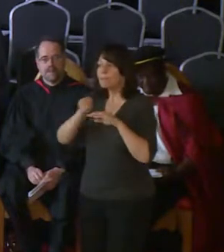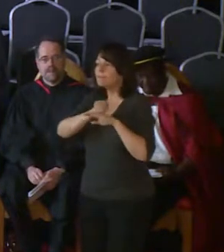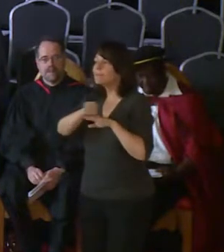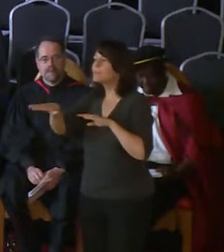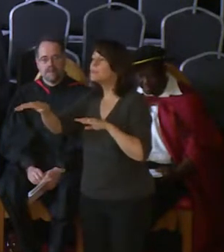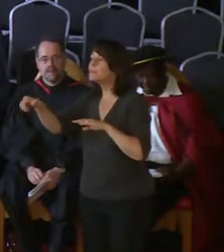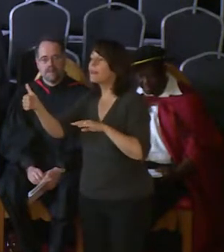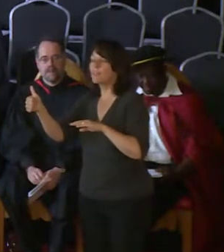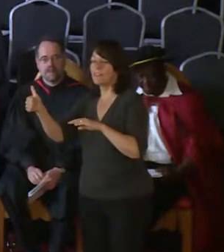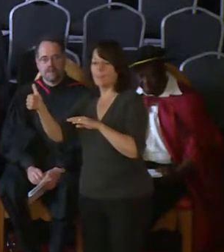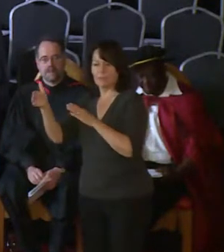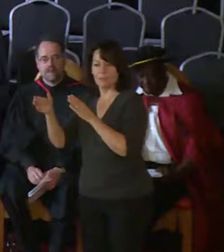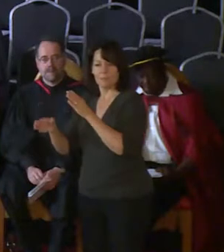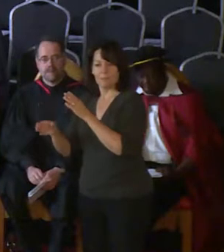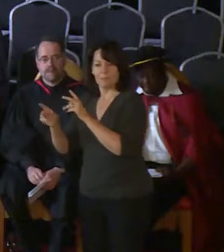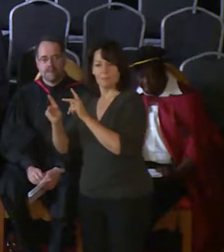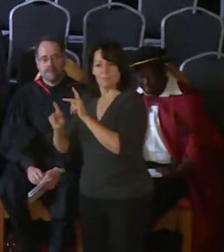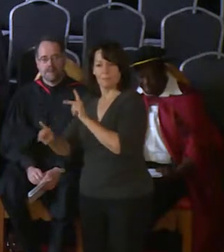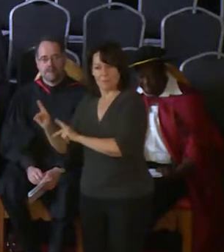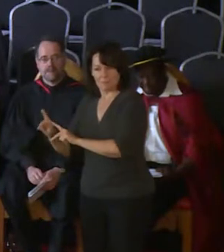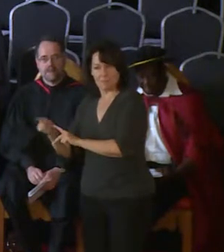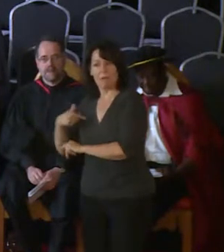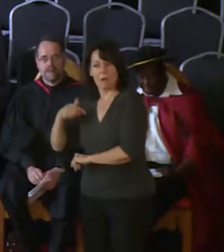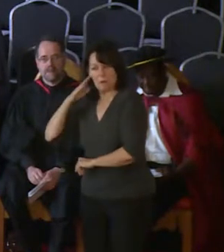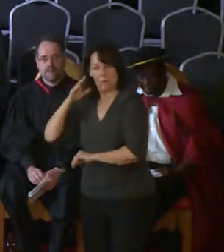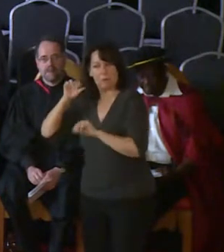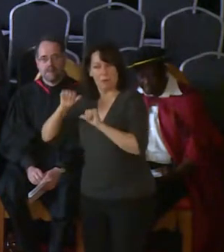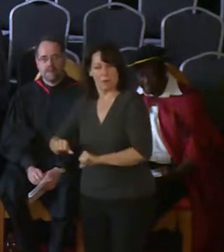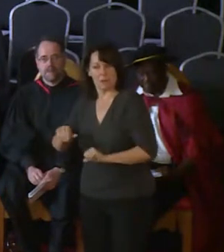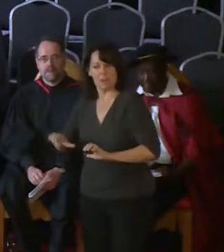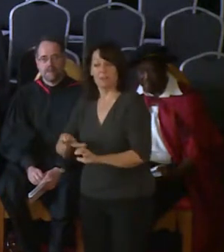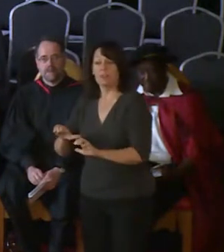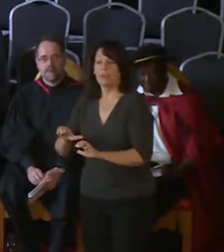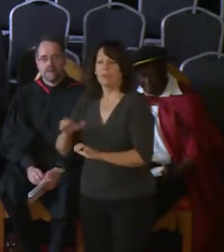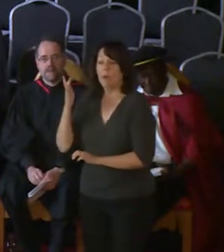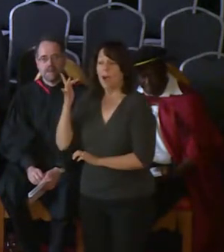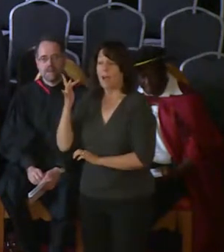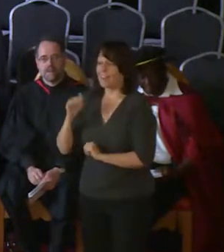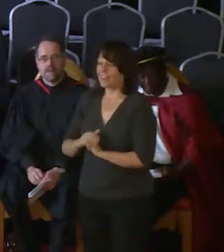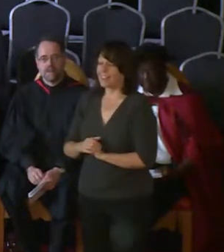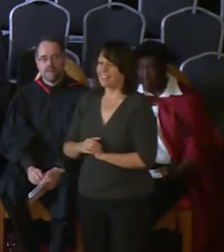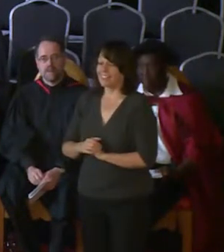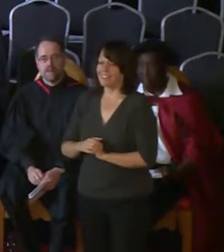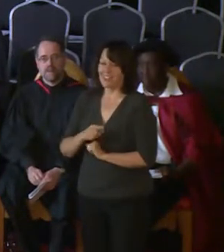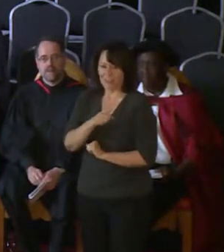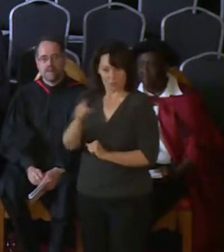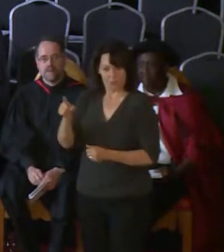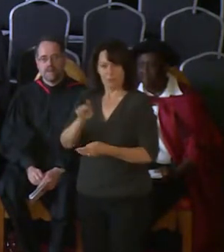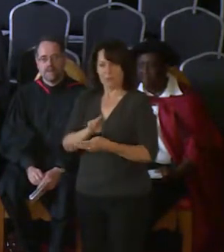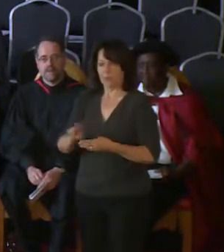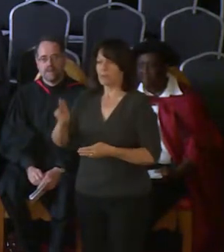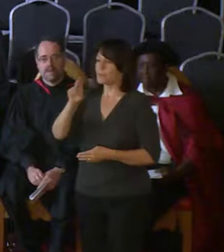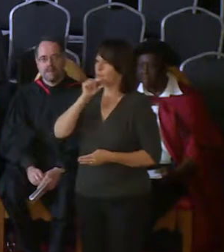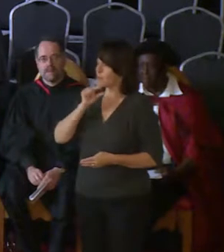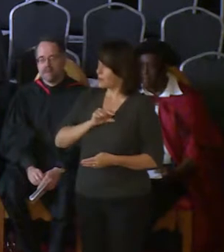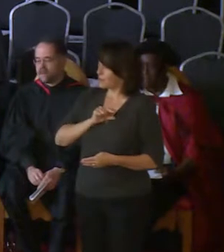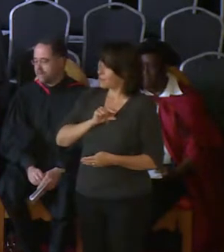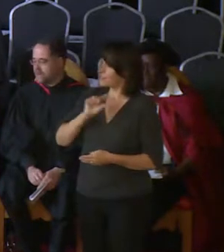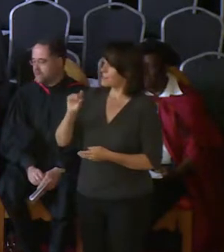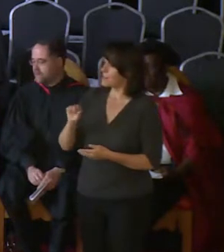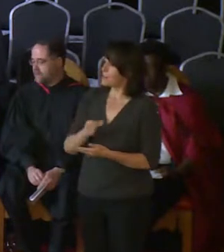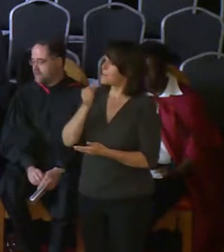others. I know you can do it because you are, after all, a University of